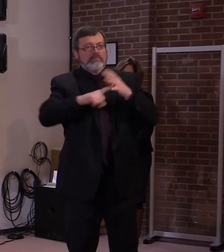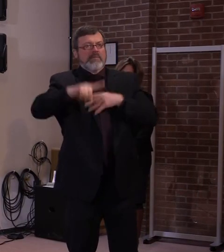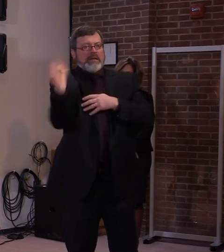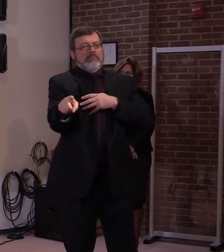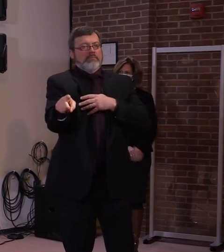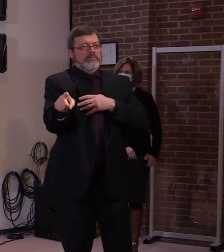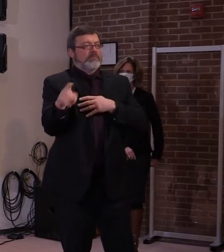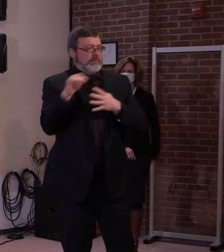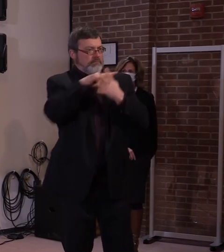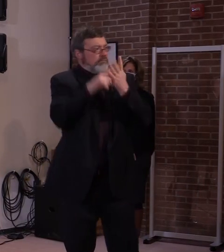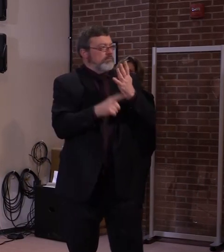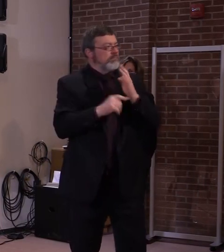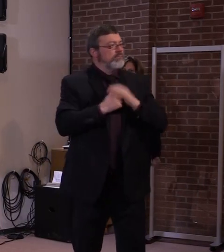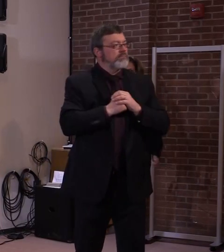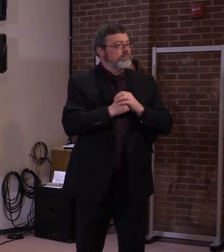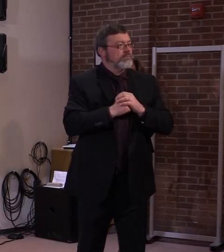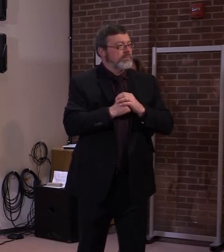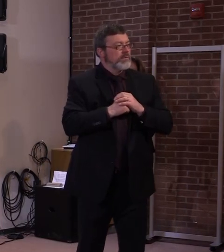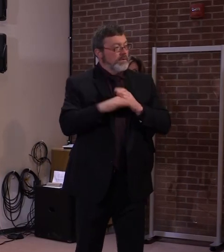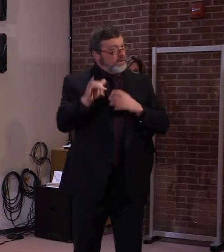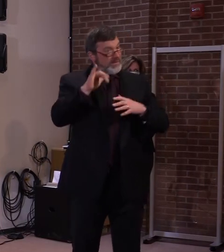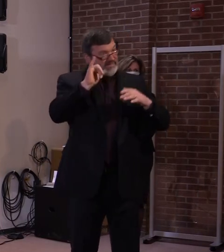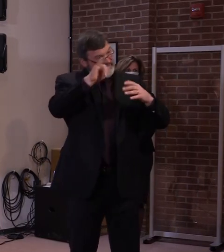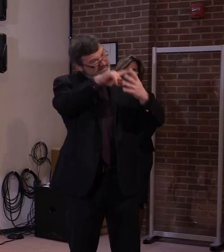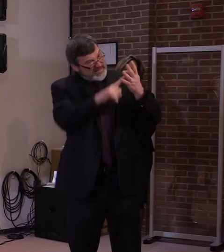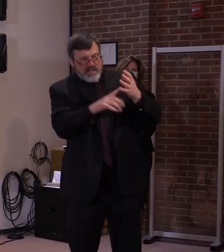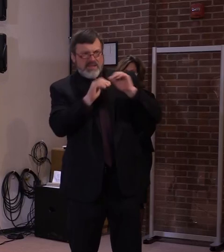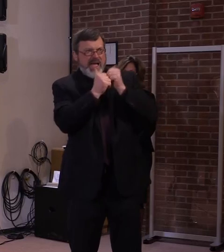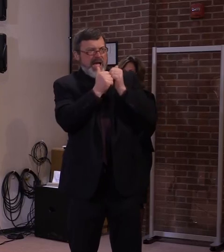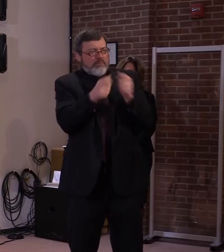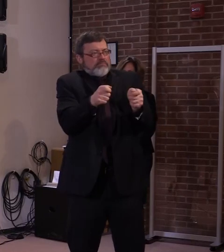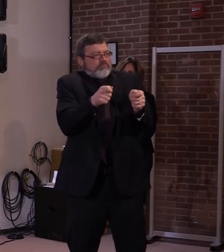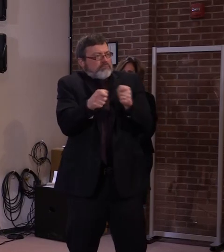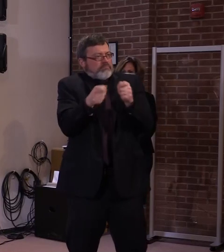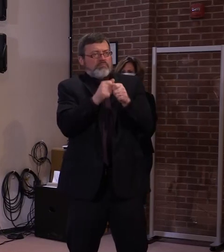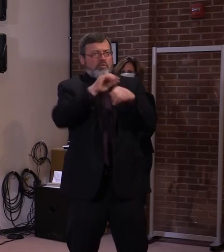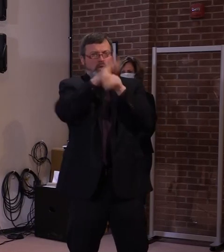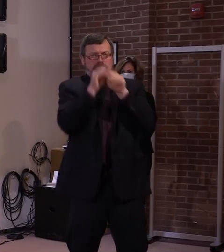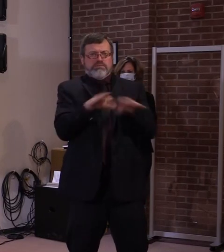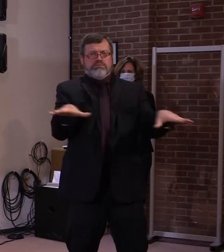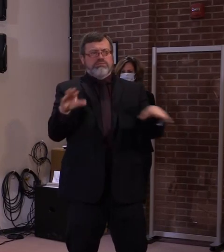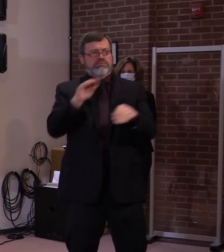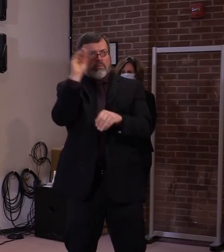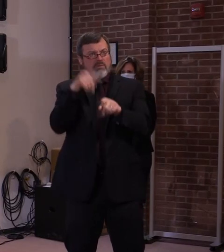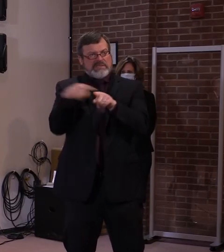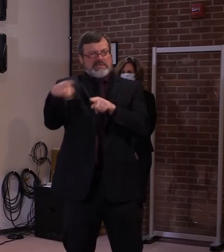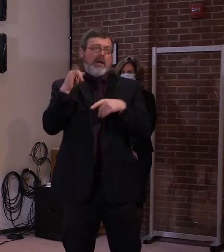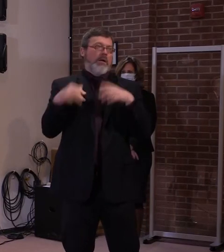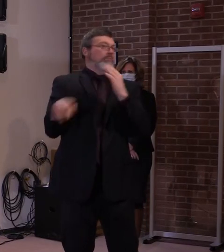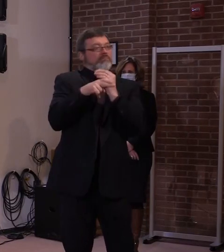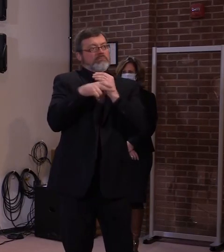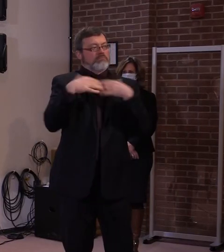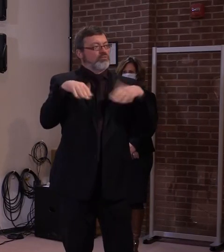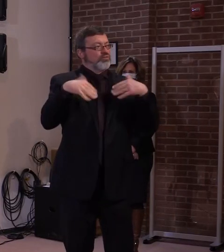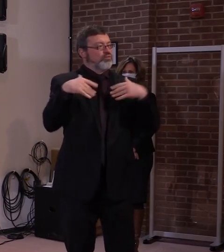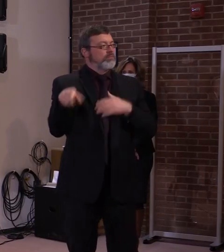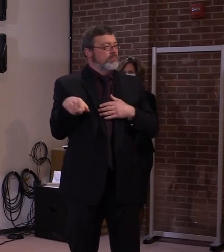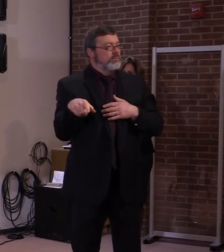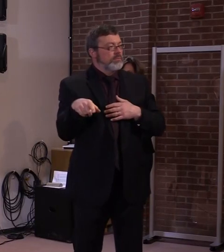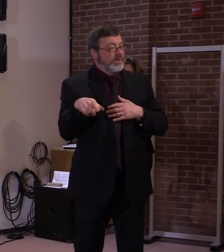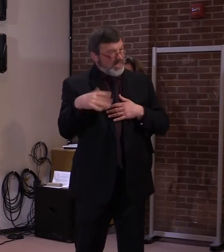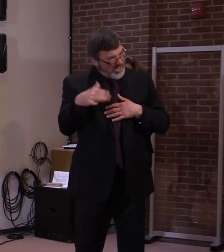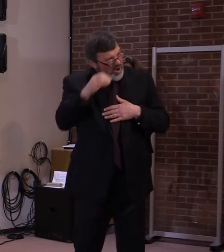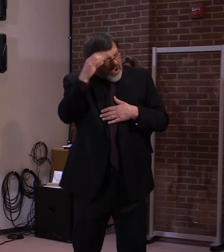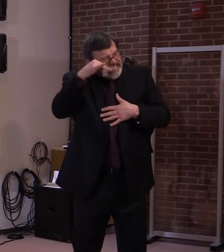can help control how high the case spike will be. We still don't know exactly how severe the Omicron